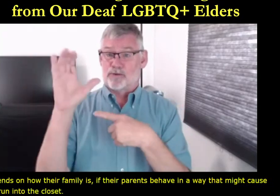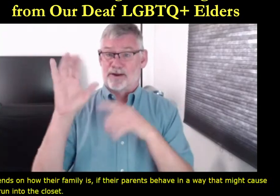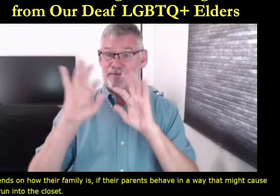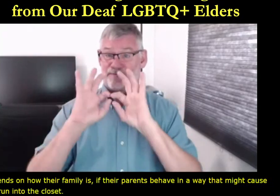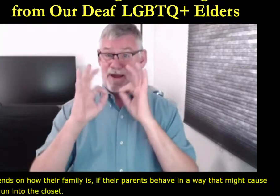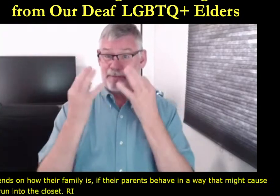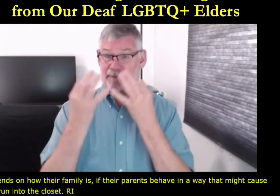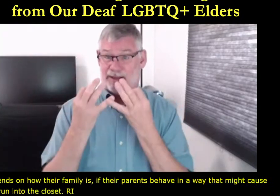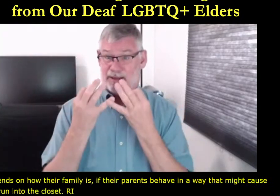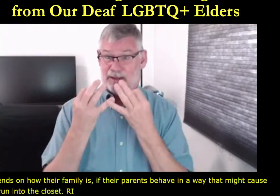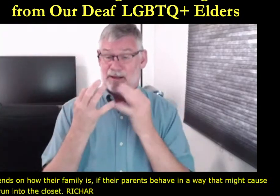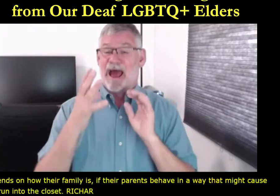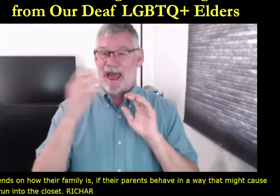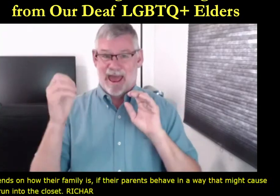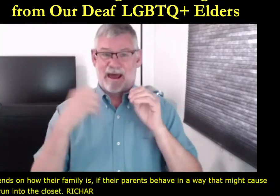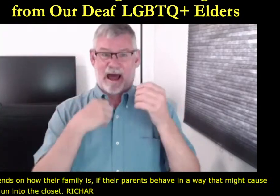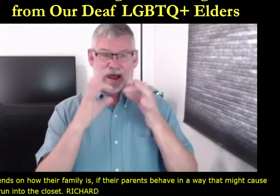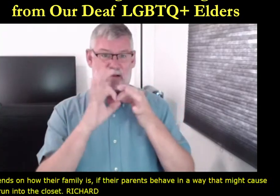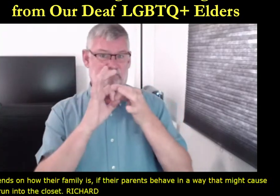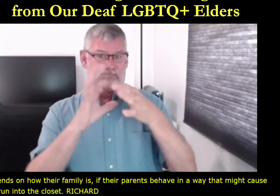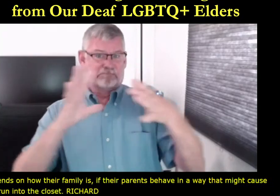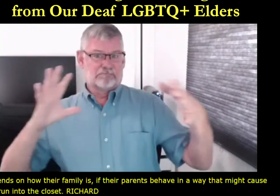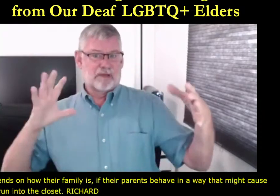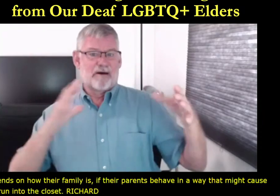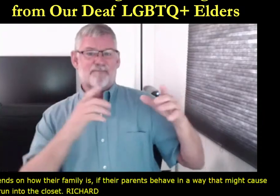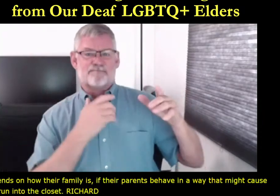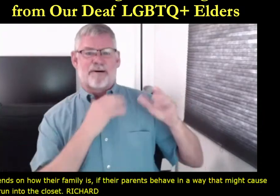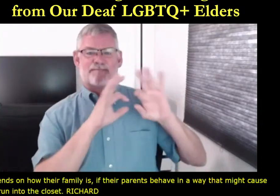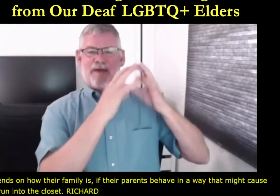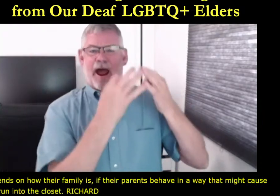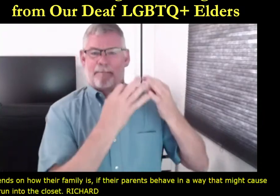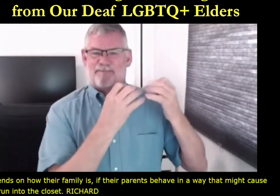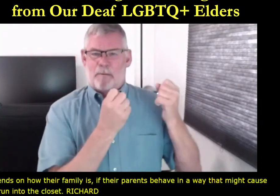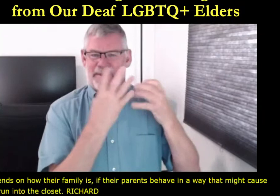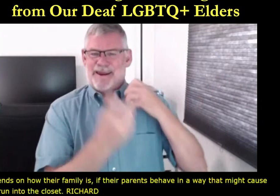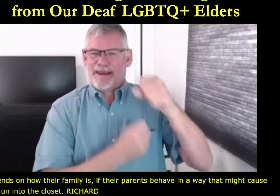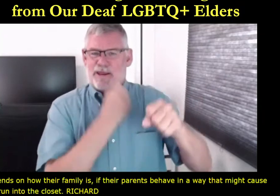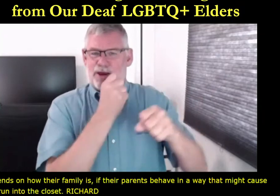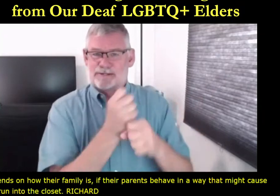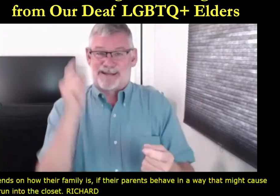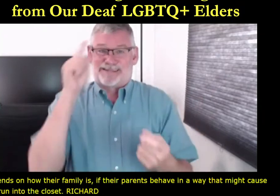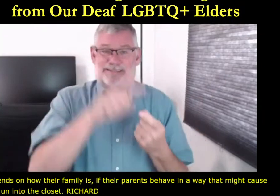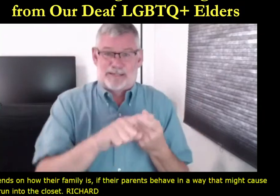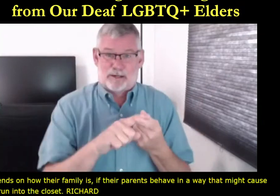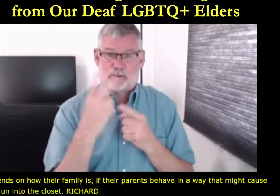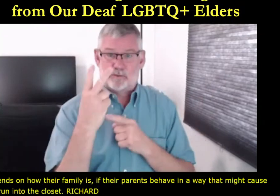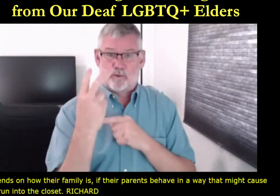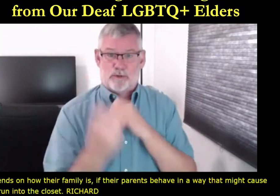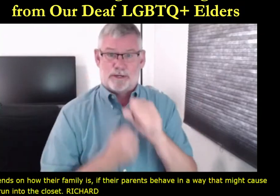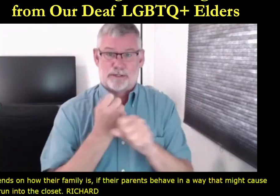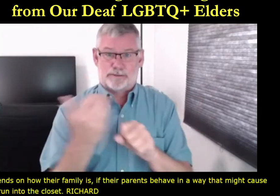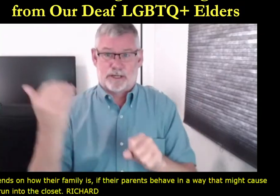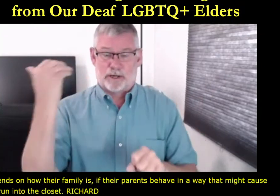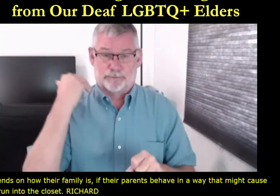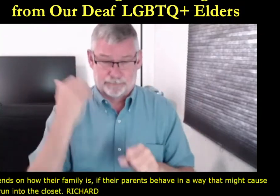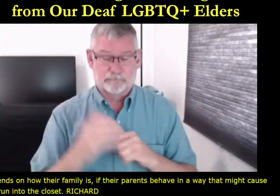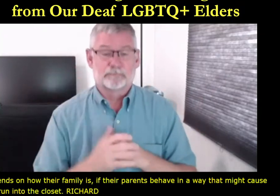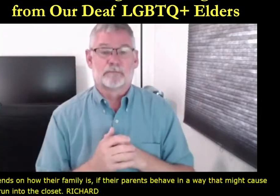my upbringing was in a very conservative family and i you know kind of they i was